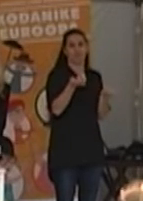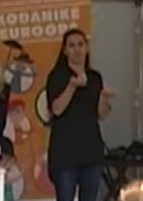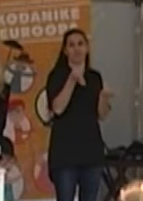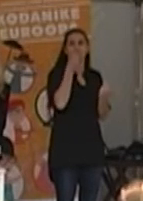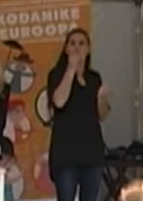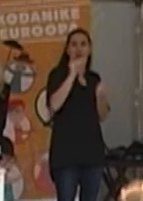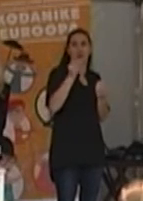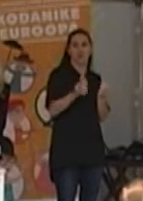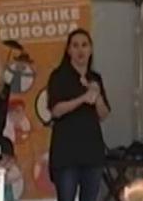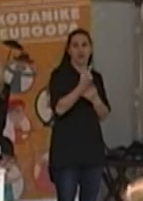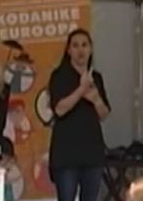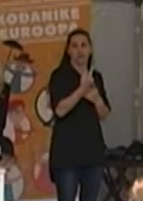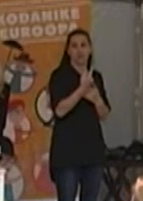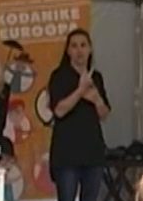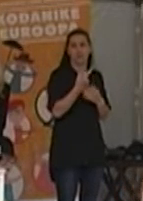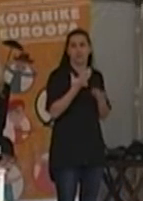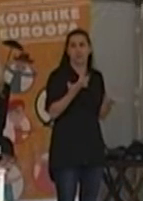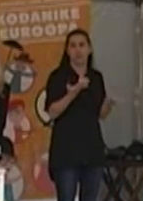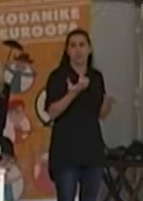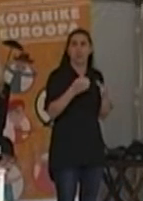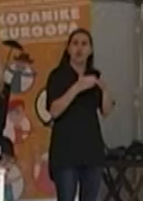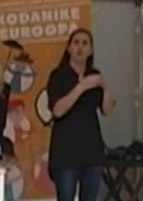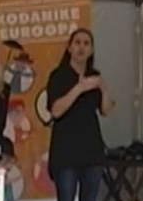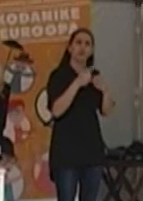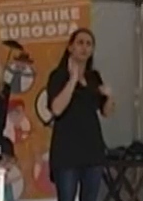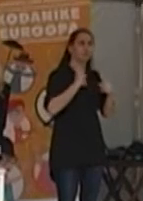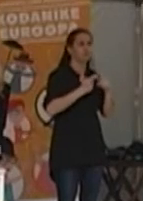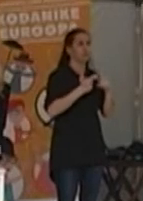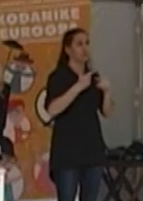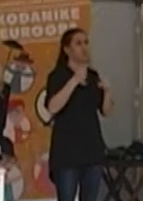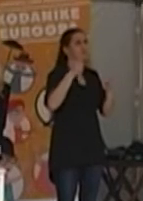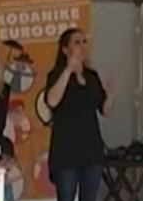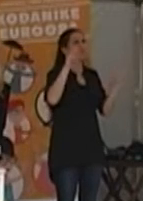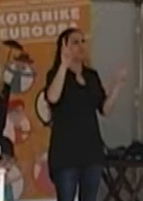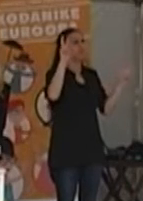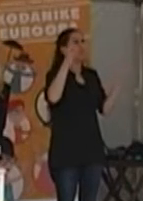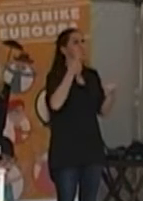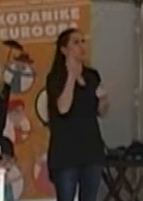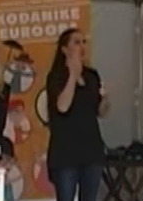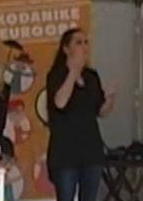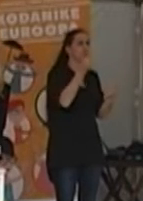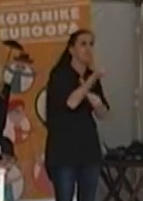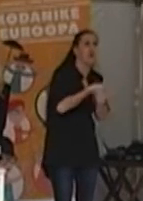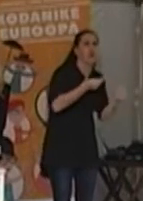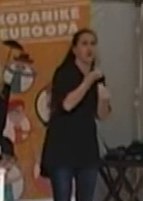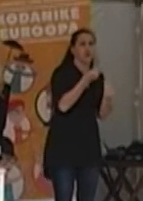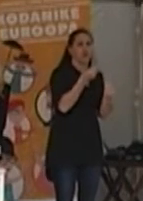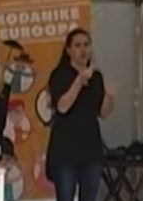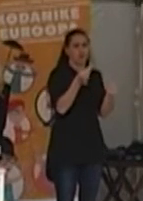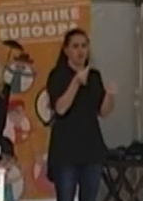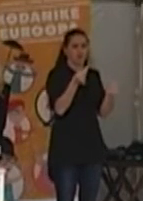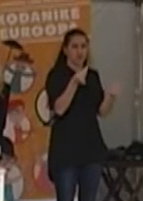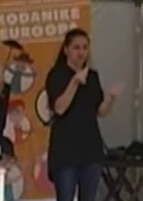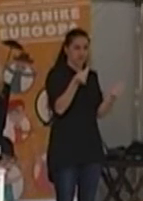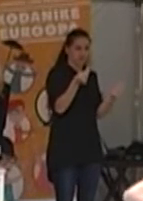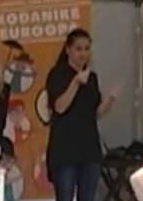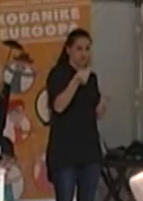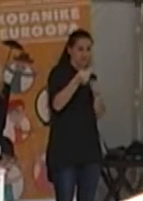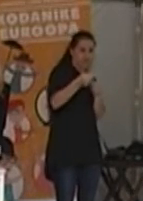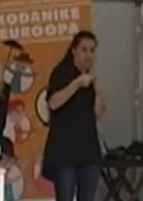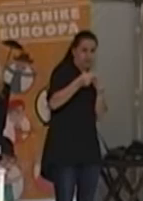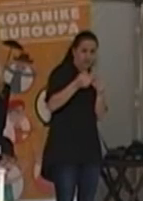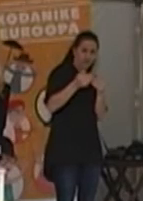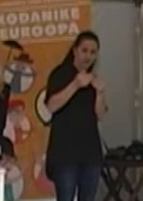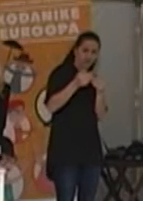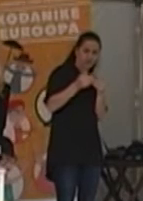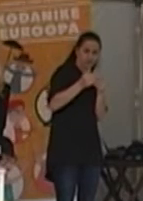should head. Not only discuss economy and prosperity in a short distant perspective, but what